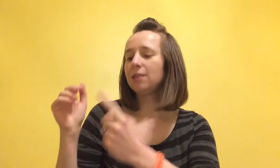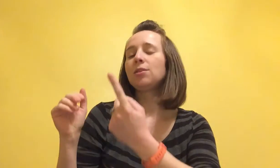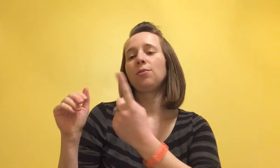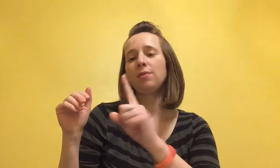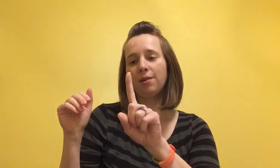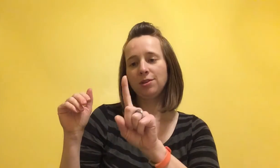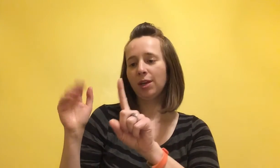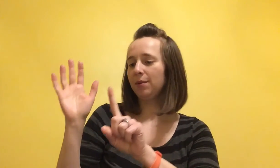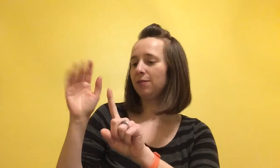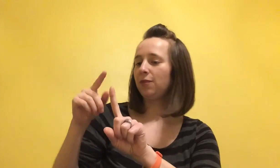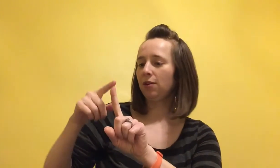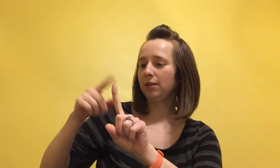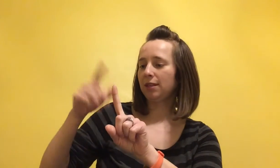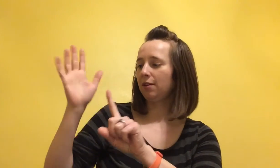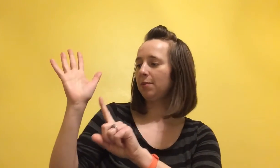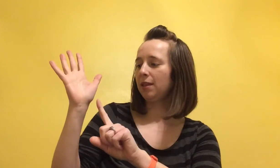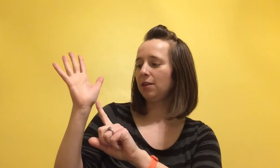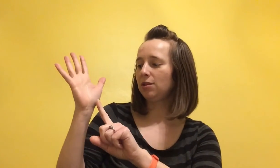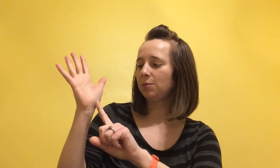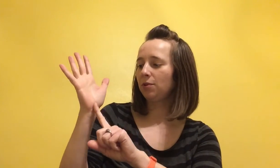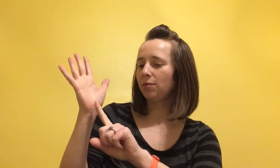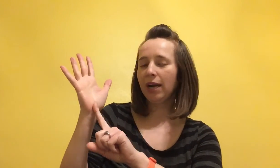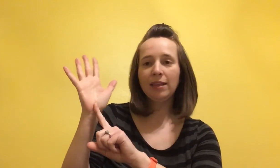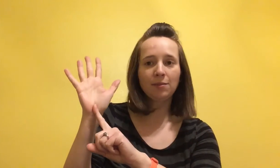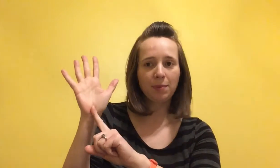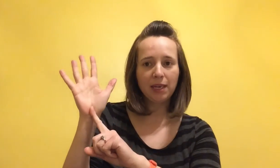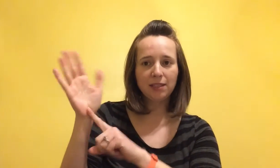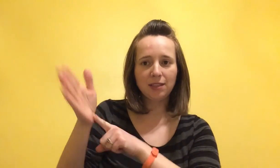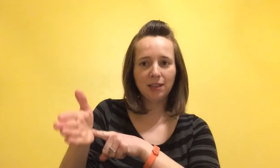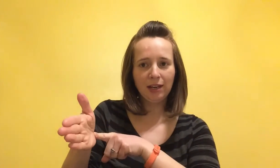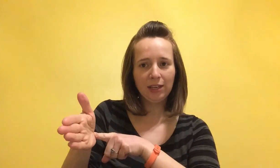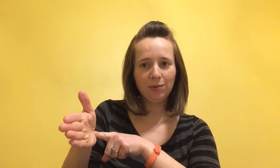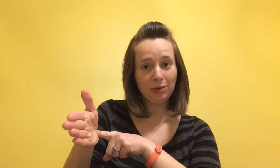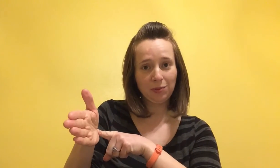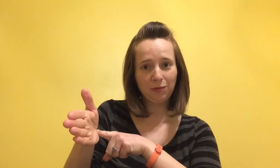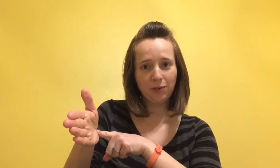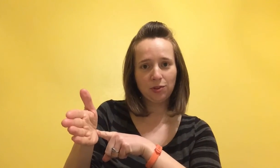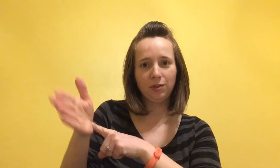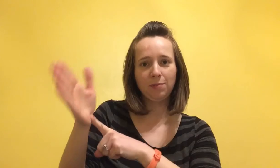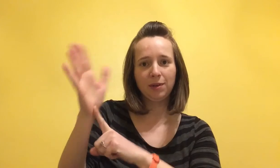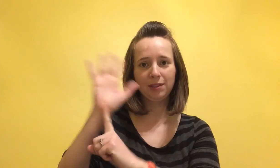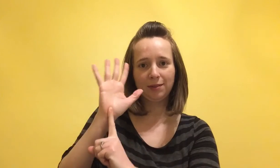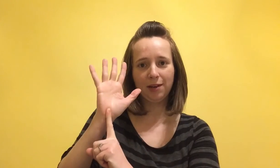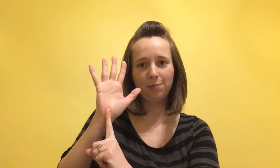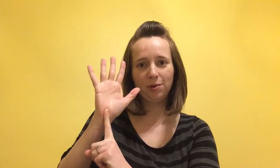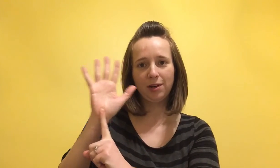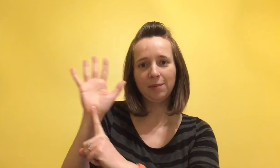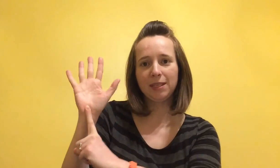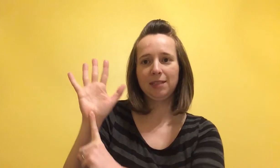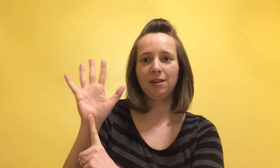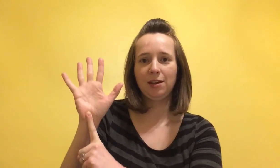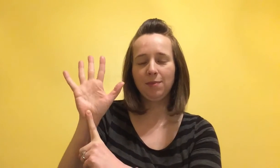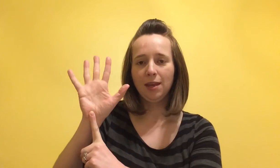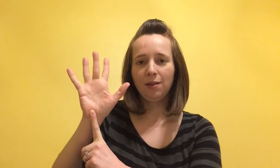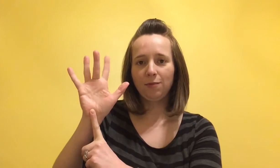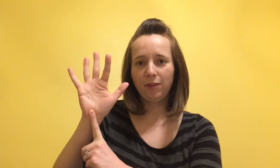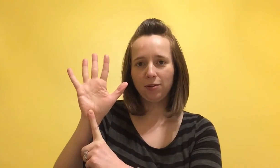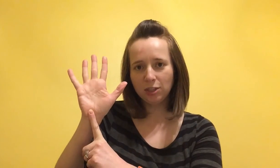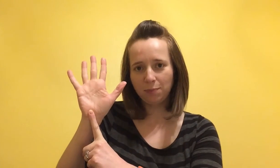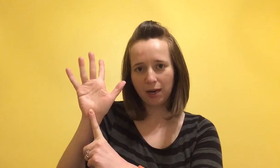So non-dominant finger is up, and then you just put it right at the base, just kind of like we did with fish earlier, but it's kind of pointed up this time. Fingers spread,